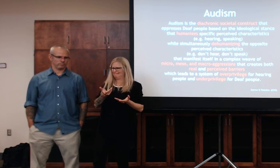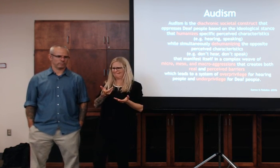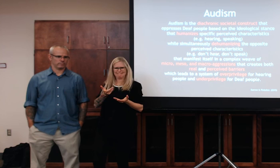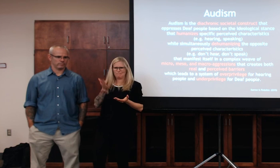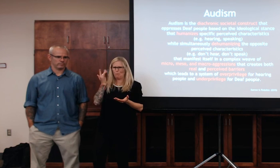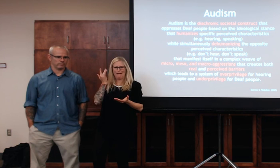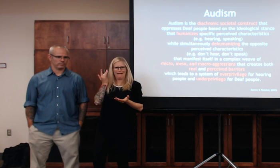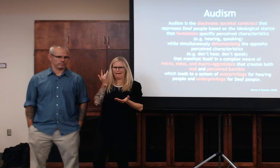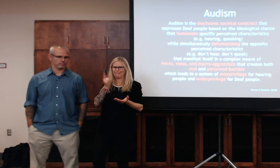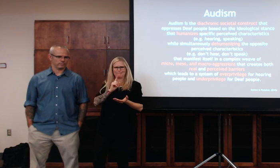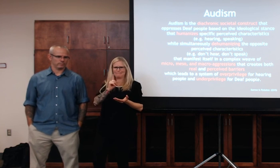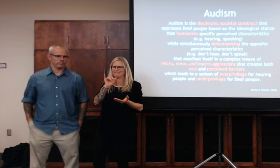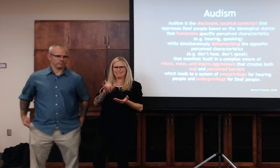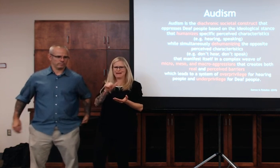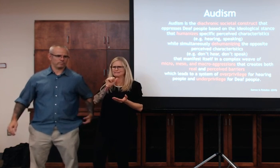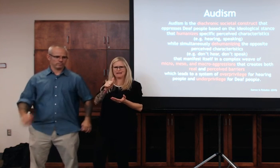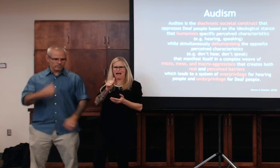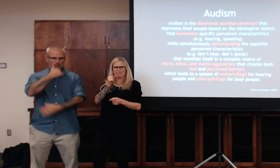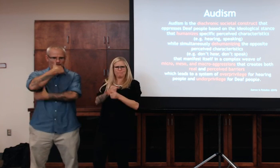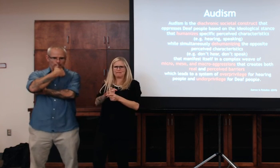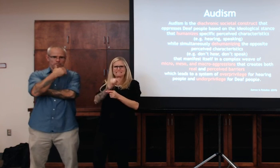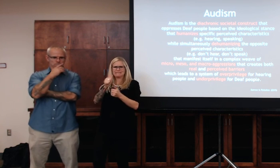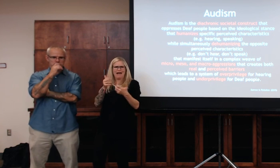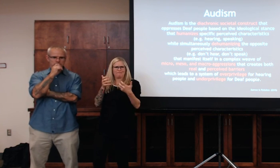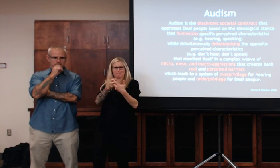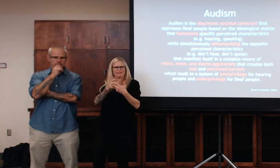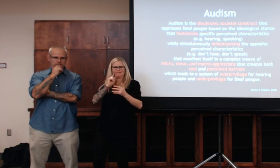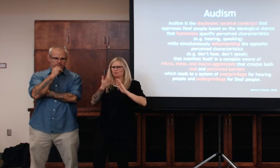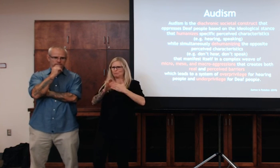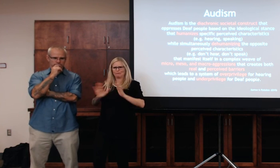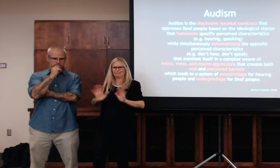when there's no need for that. That's not appropriate. That doesn't fit the deaf community.